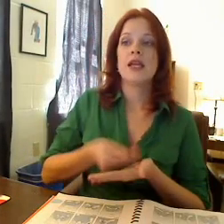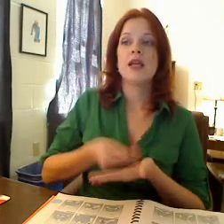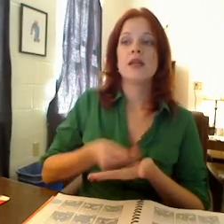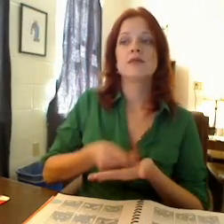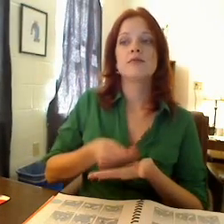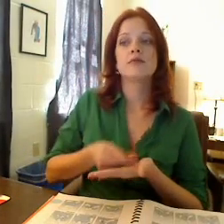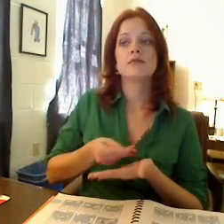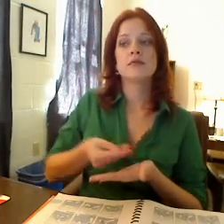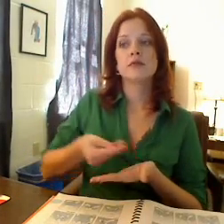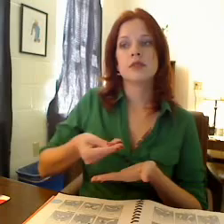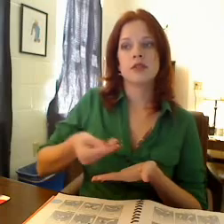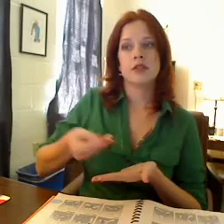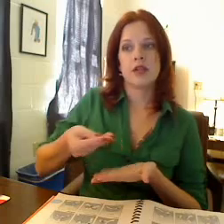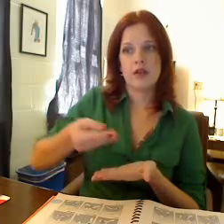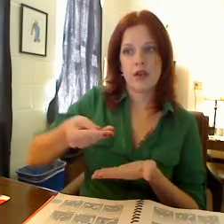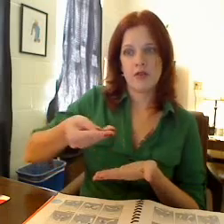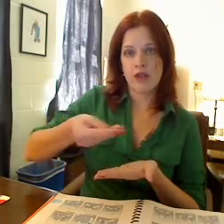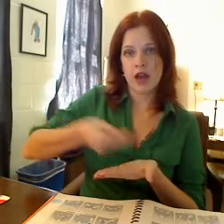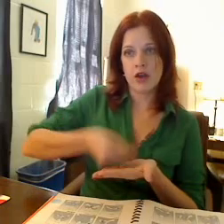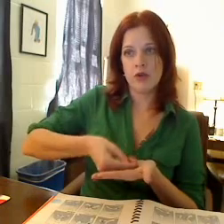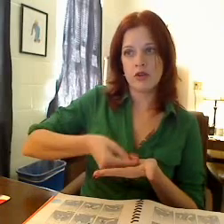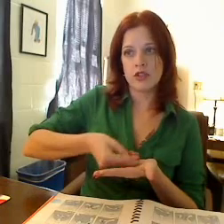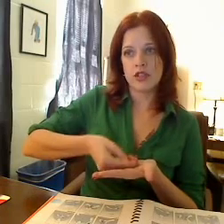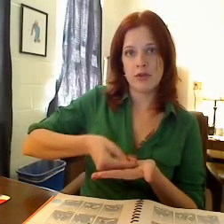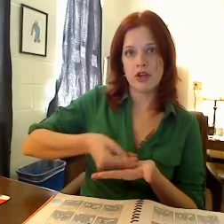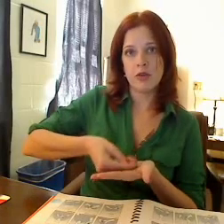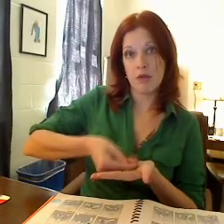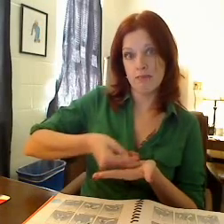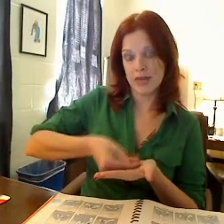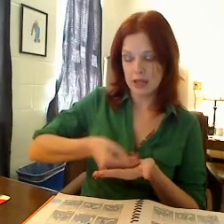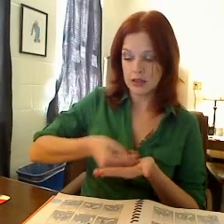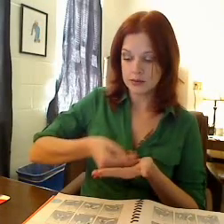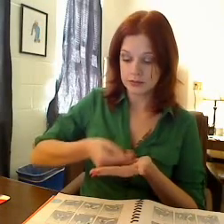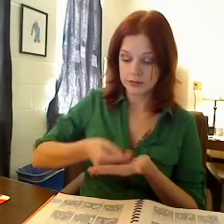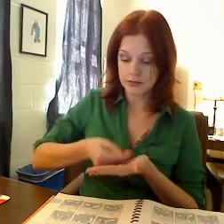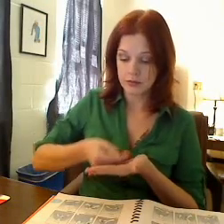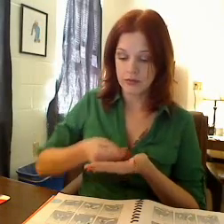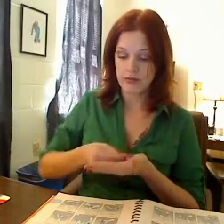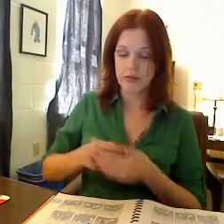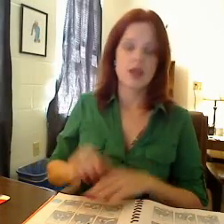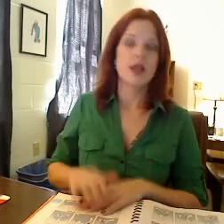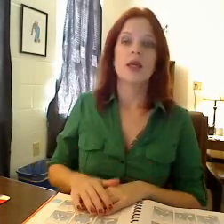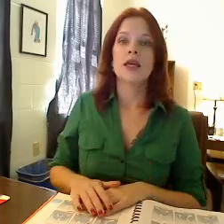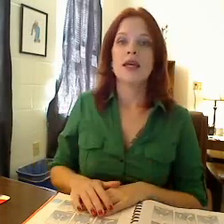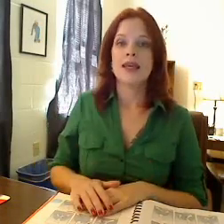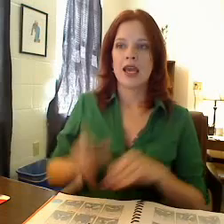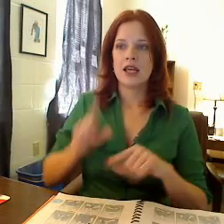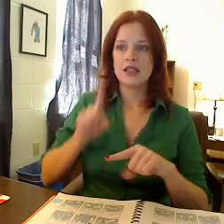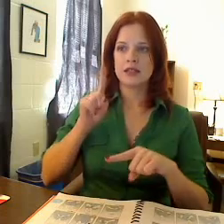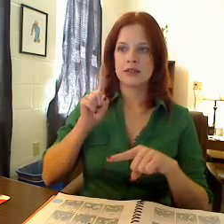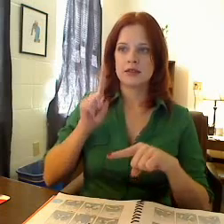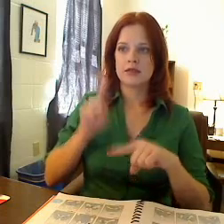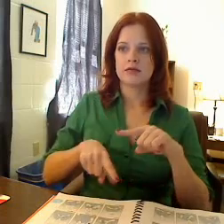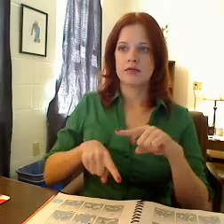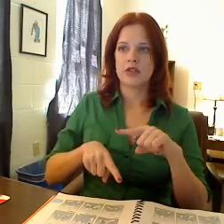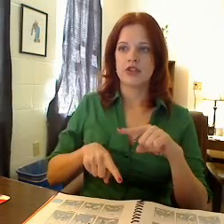Money, like you have your flat O and you just tap it in your palm. Money. can't, like you're